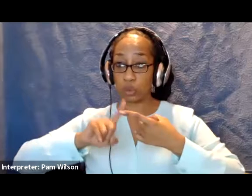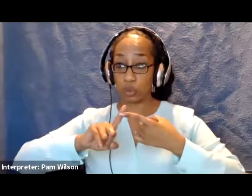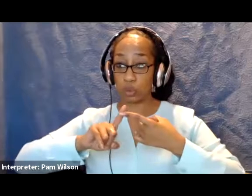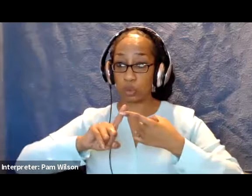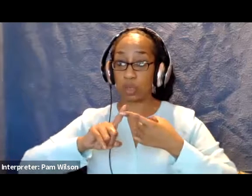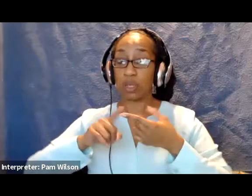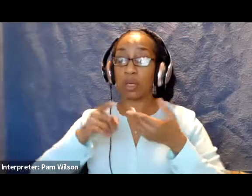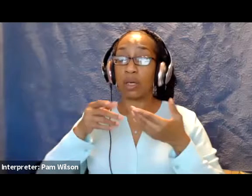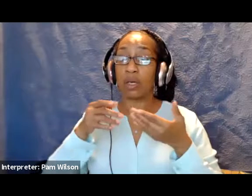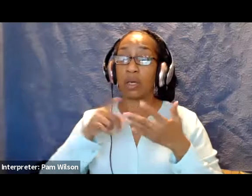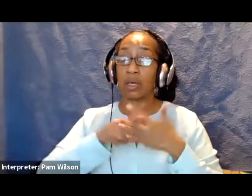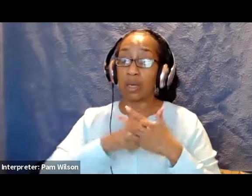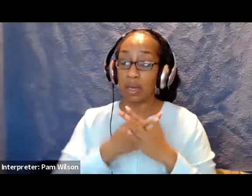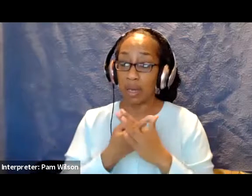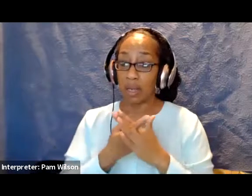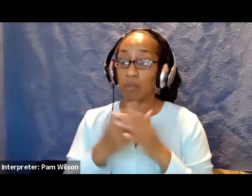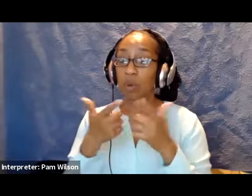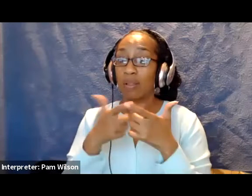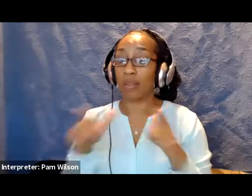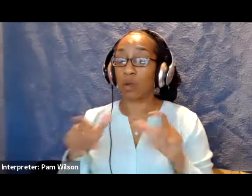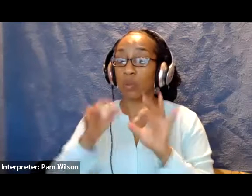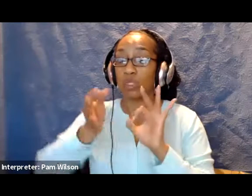interpretation, and basically you're going to give them